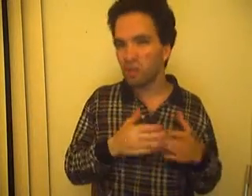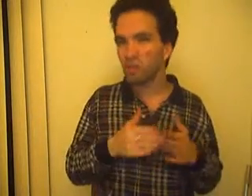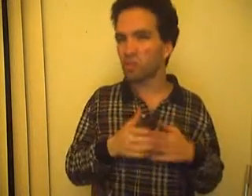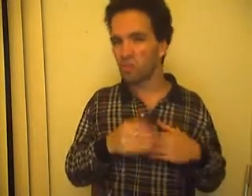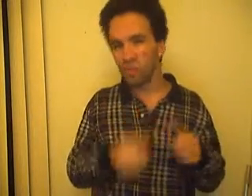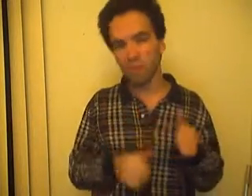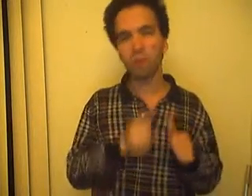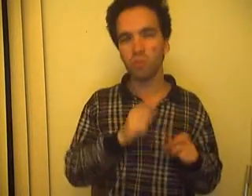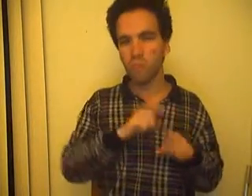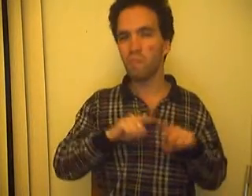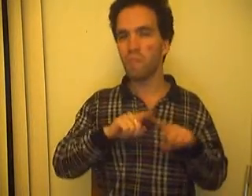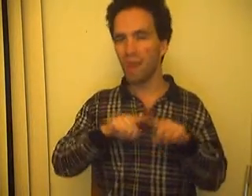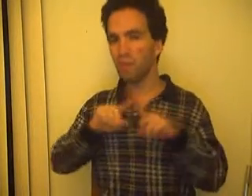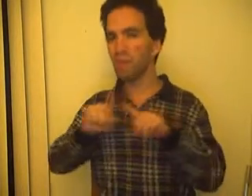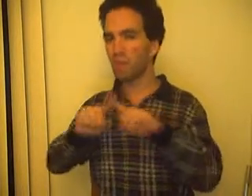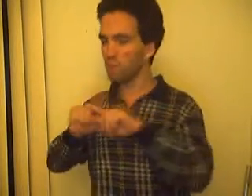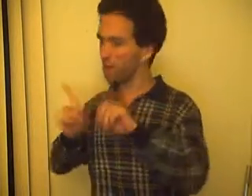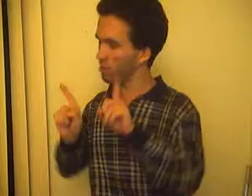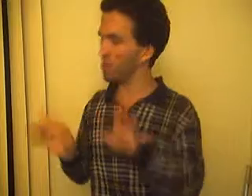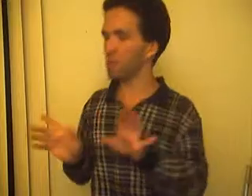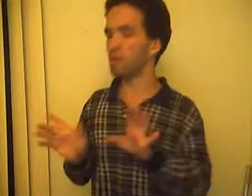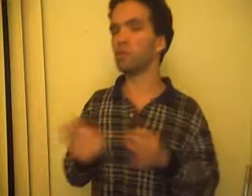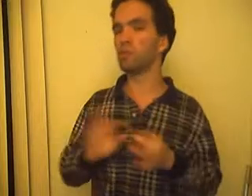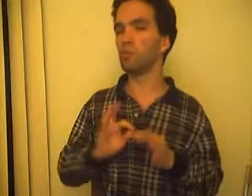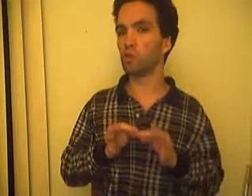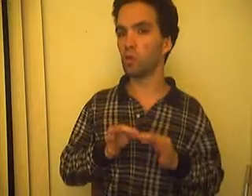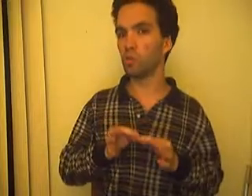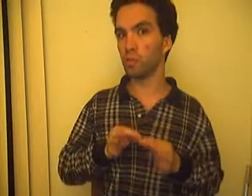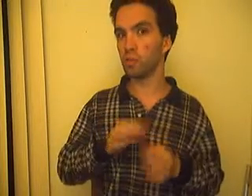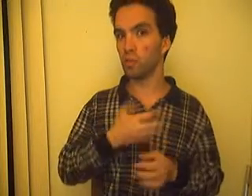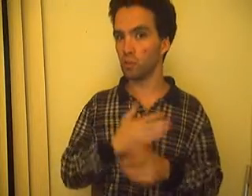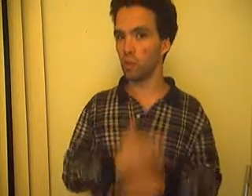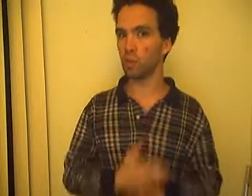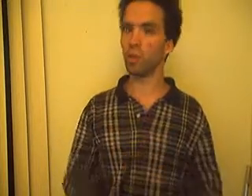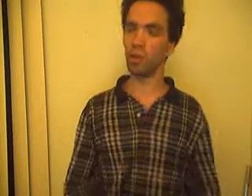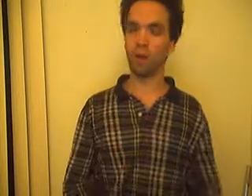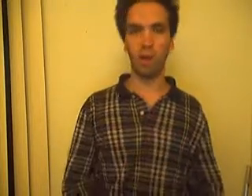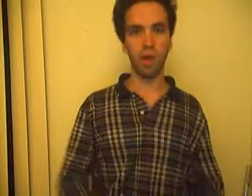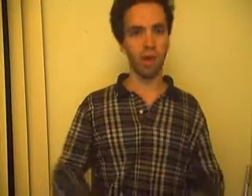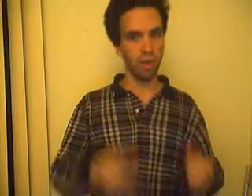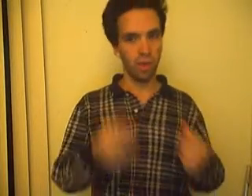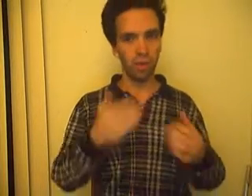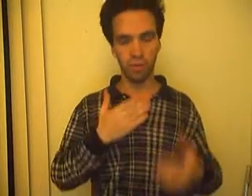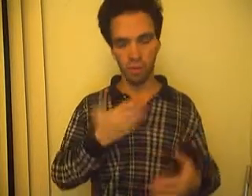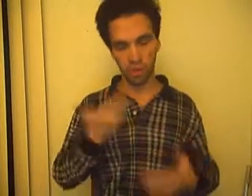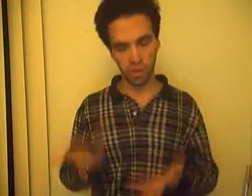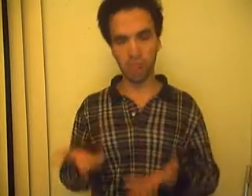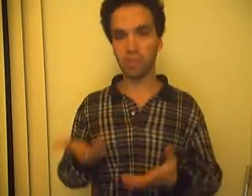There's many ways to interpret a song. This is